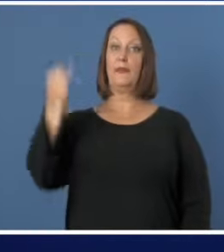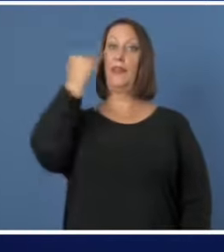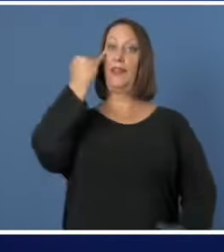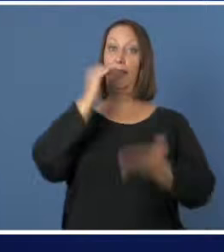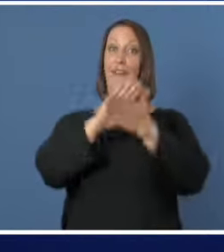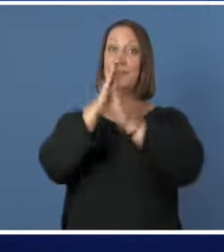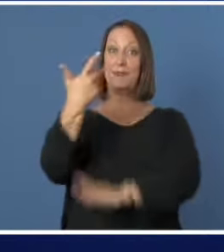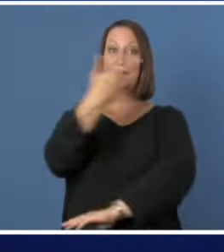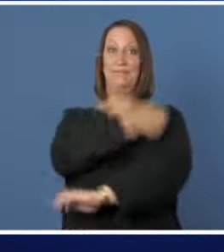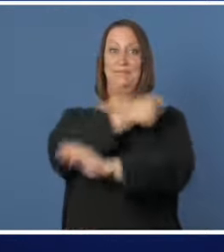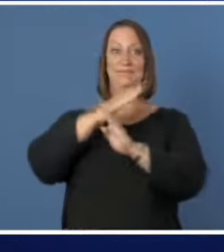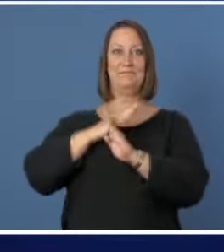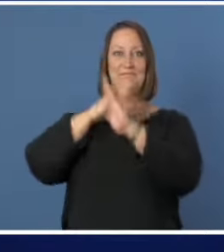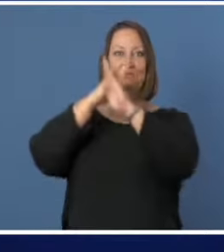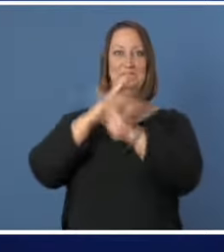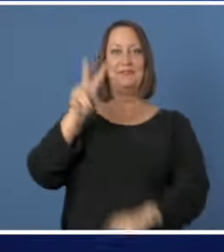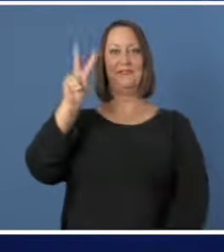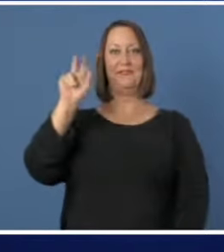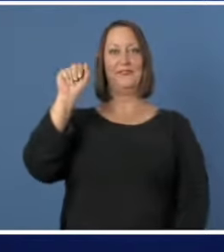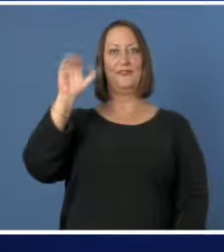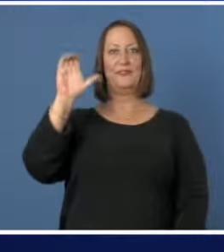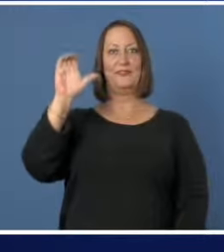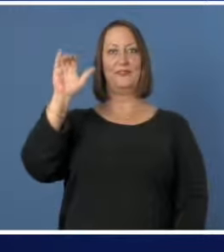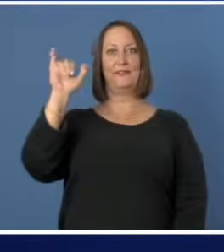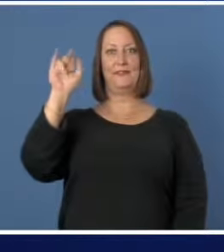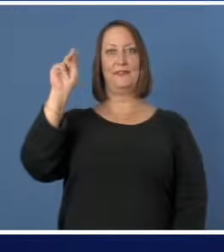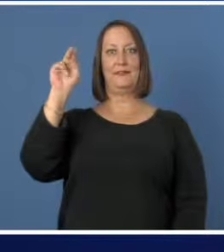If you are vaccinated,